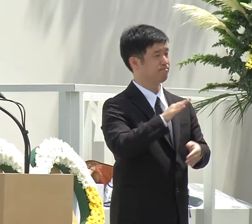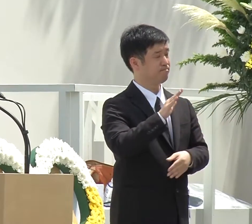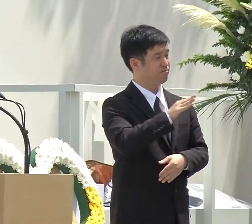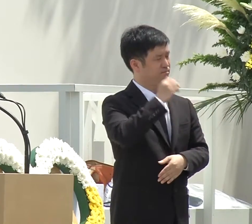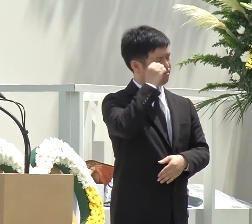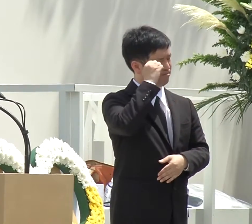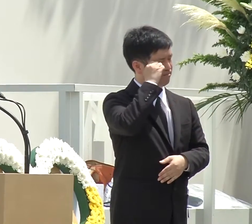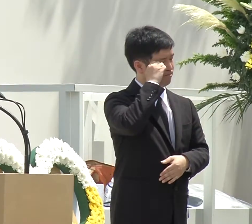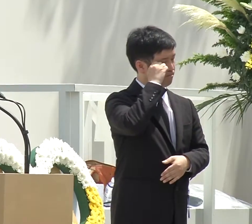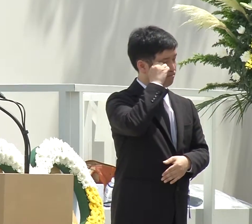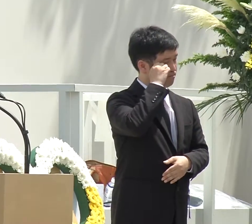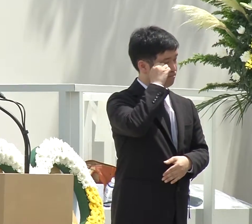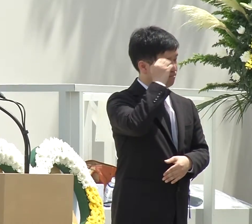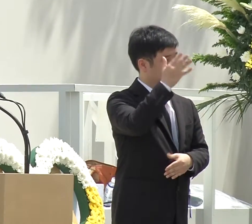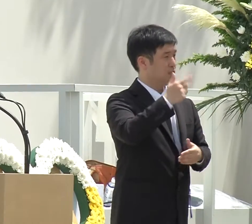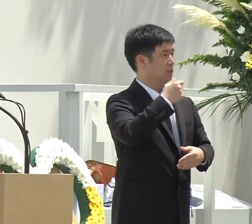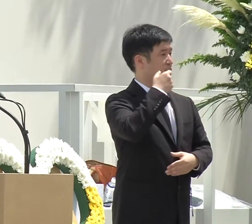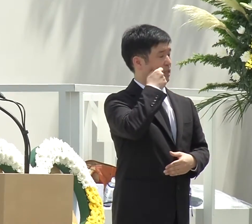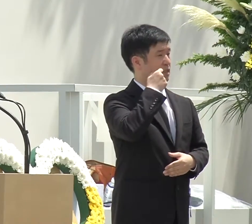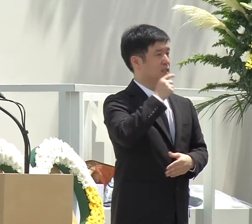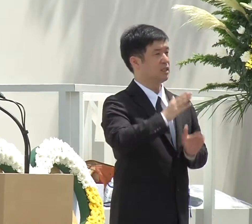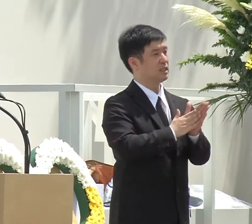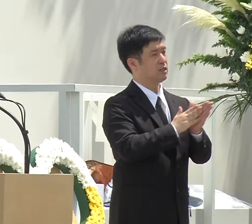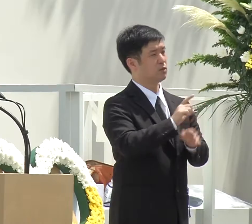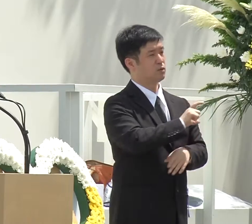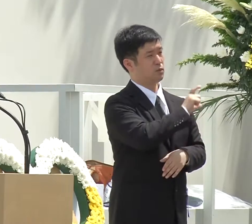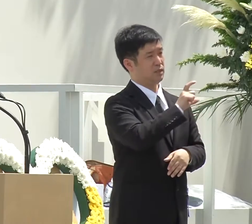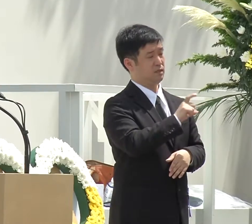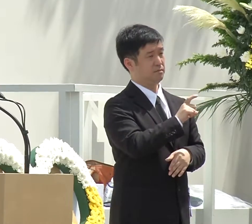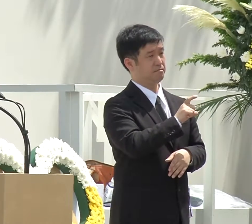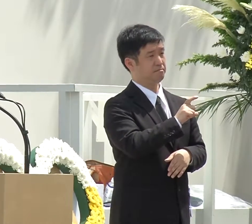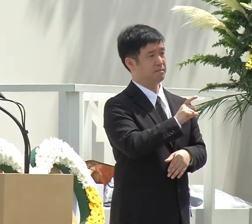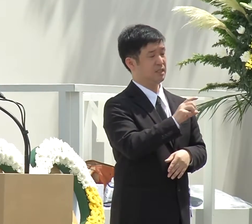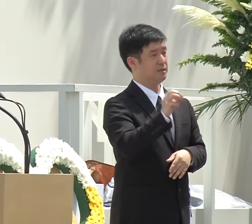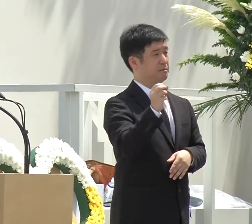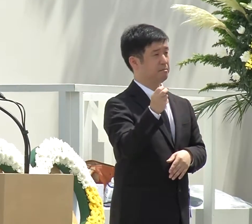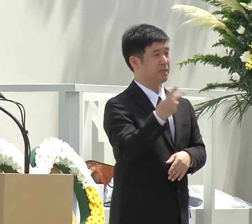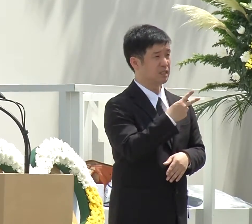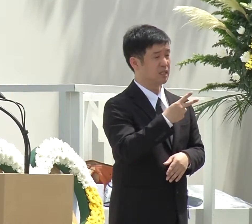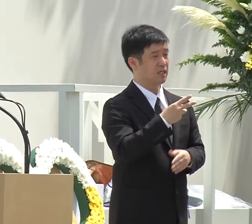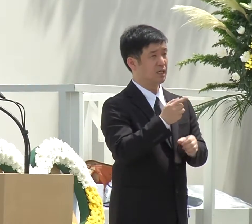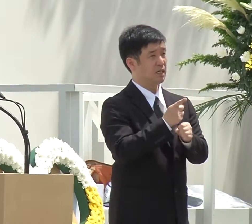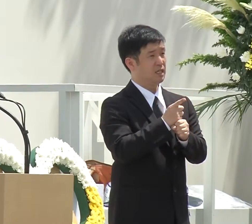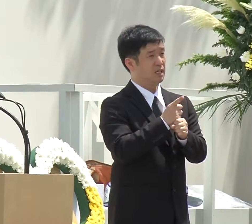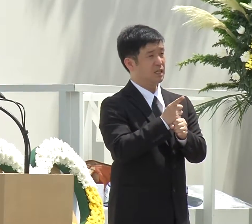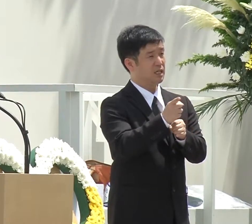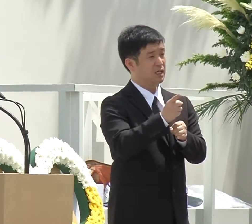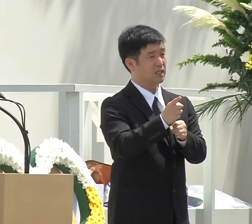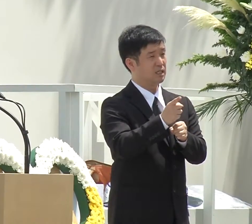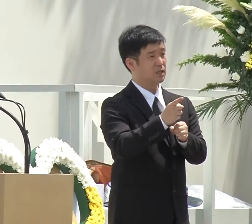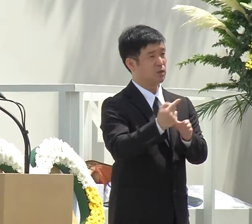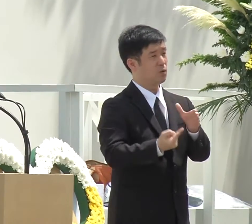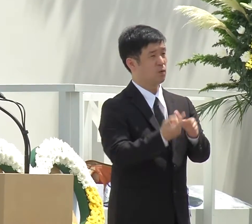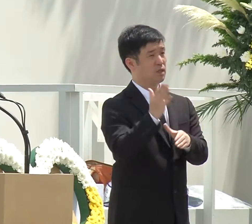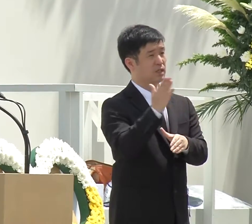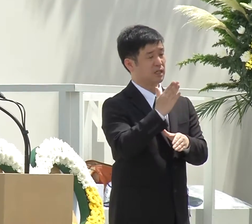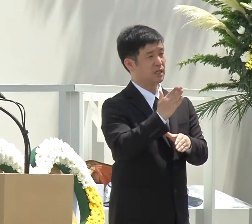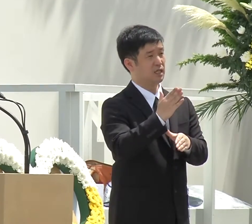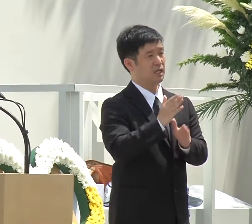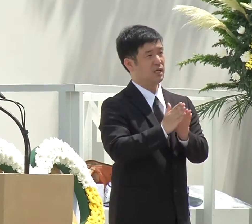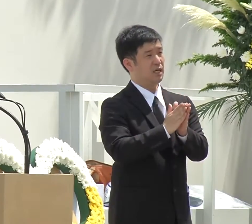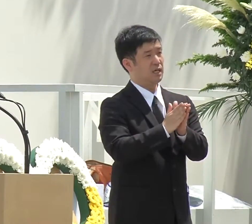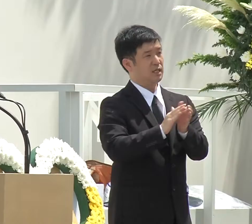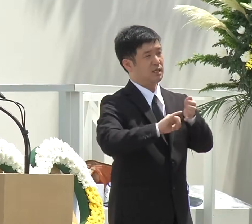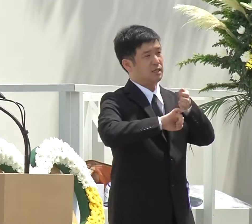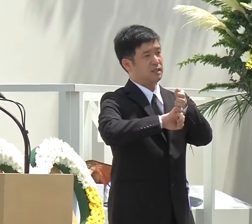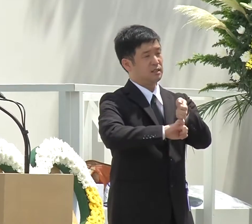an unforgettable day for people of Nagasaki Prefecture. It is a day of prayer and a day to pledge that